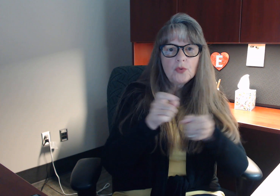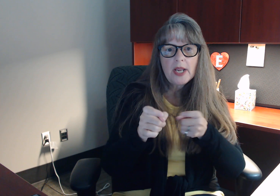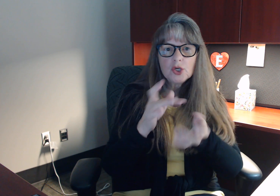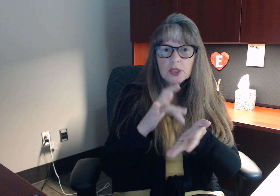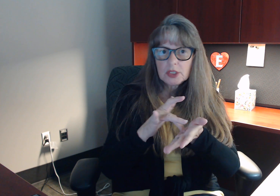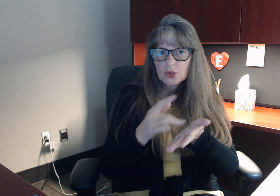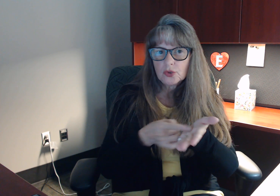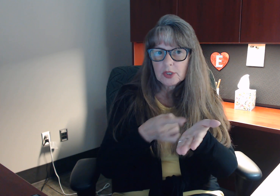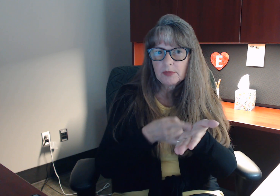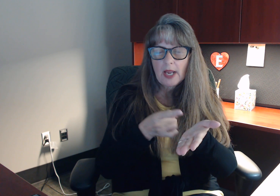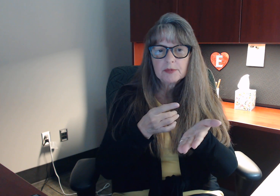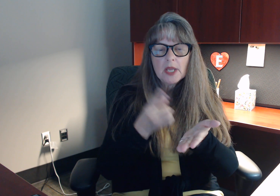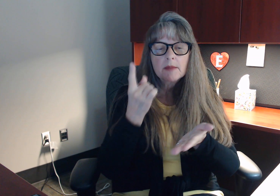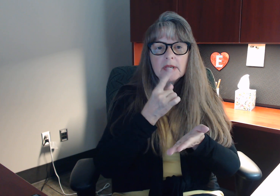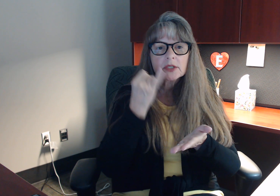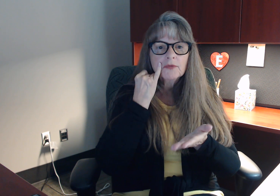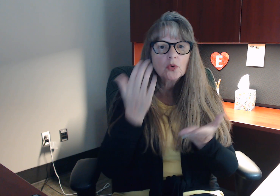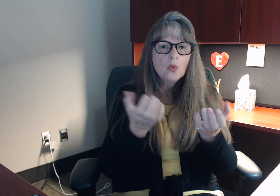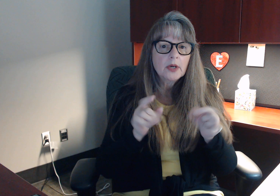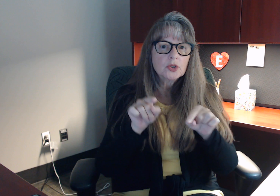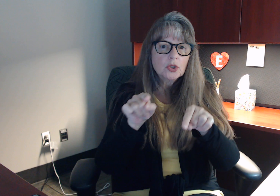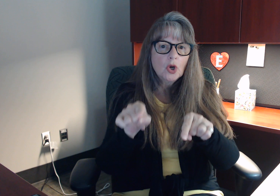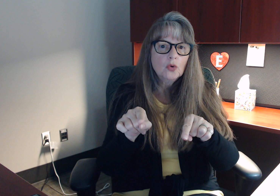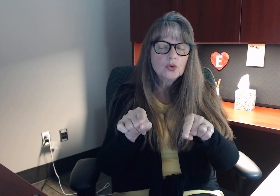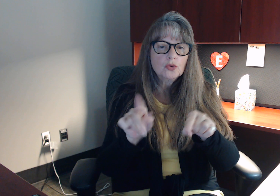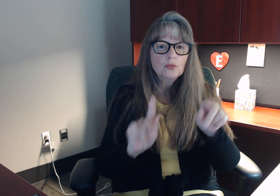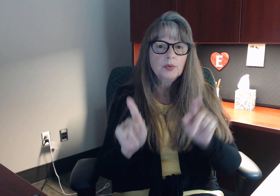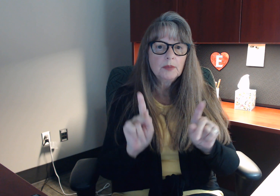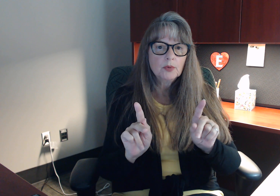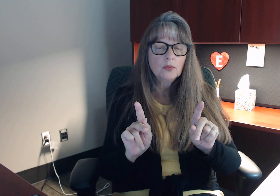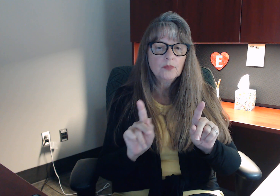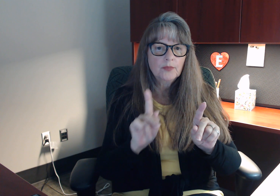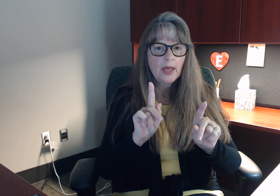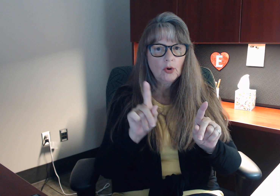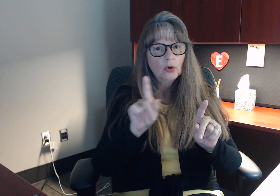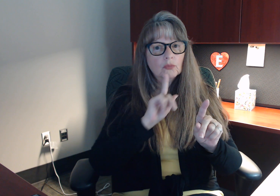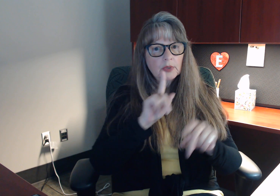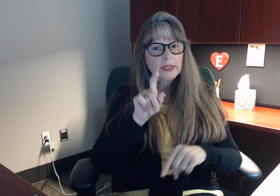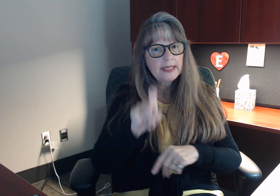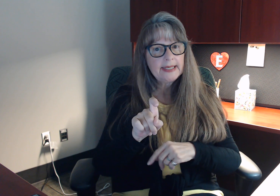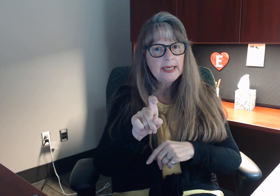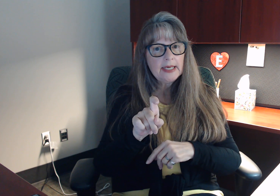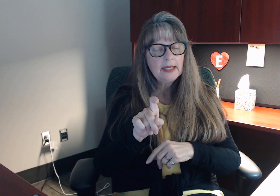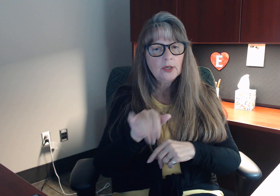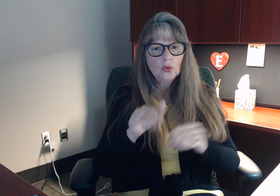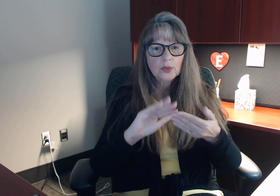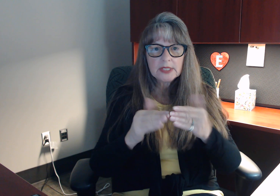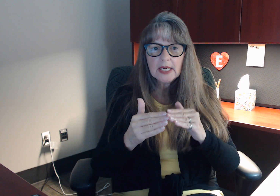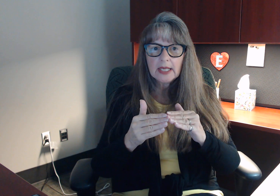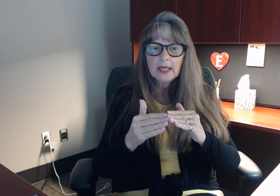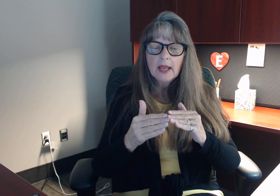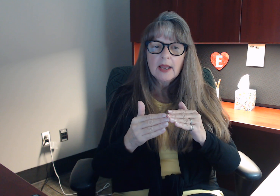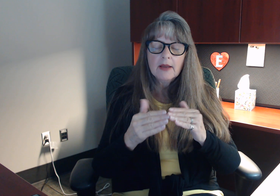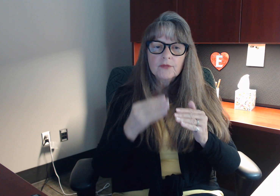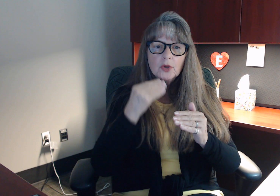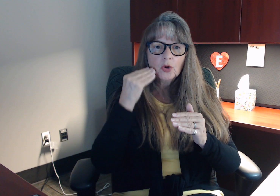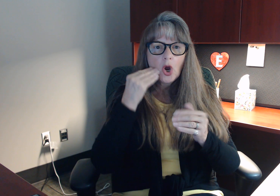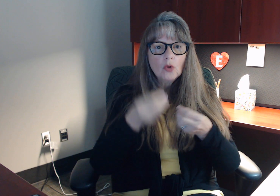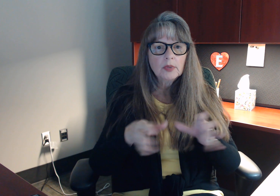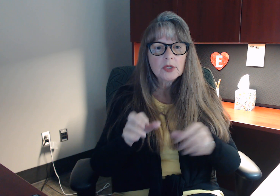donation centers sometimes, because if you want it to go to people that are really in need in your city, if they're homeless